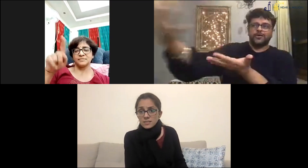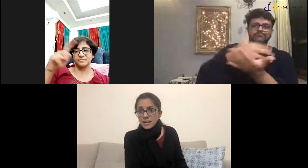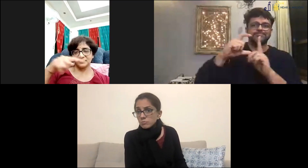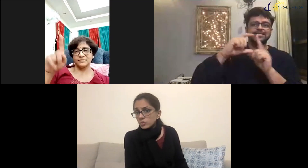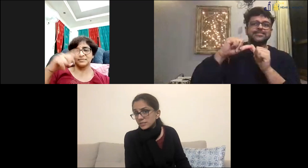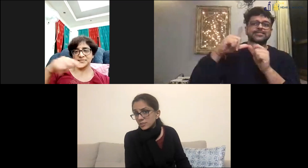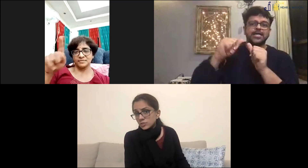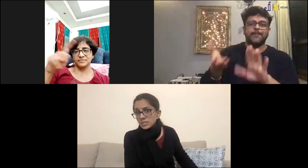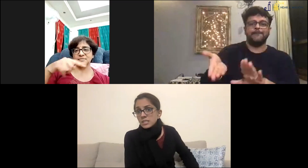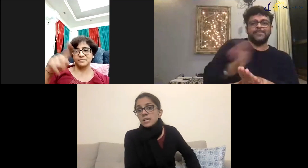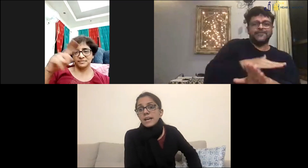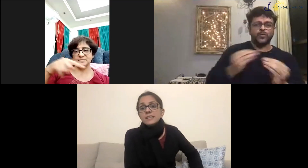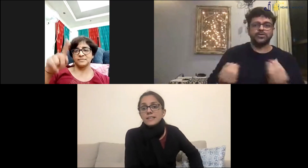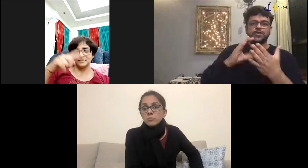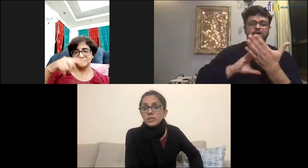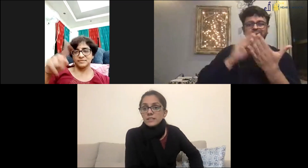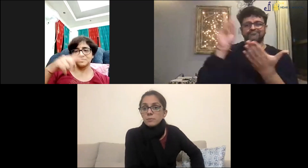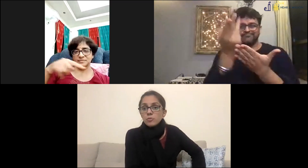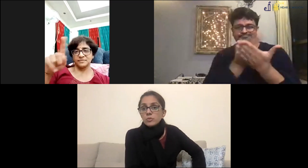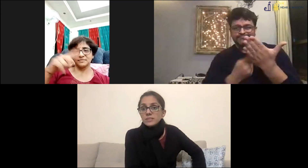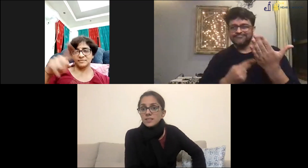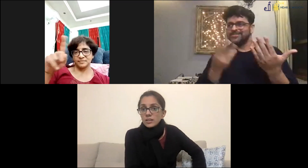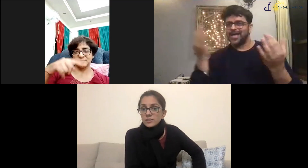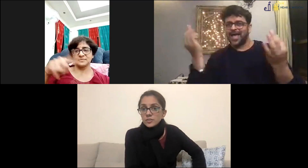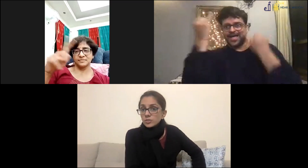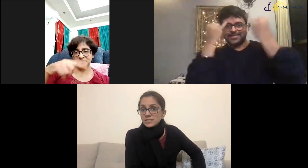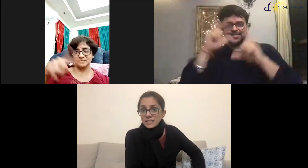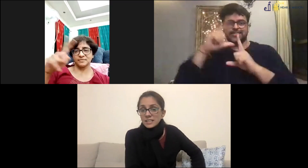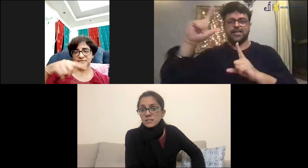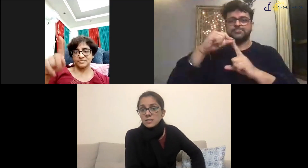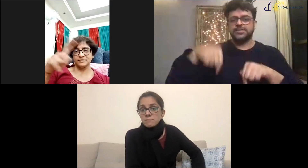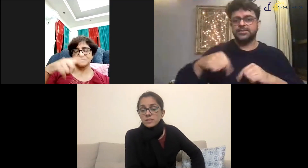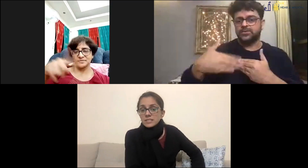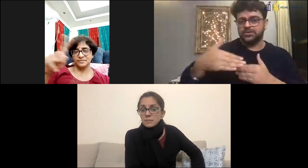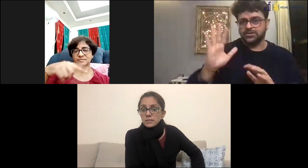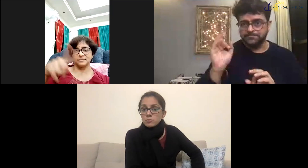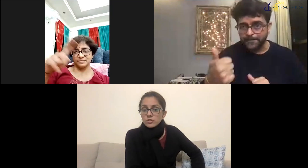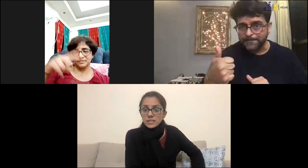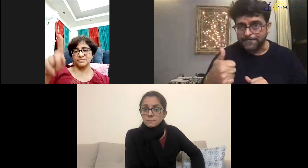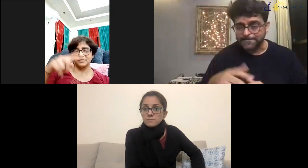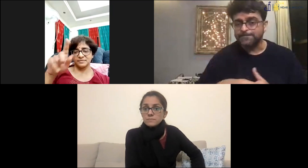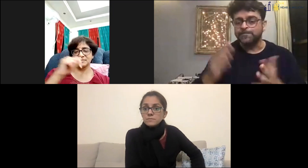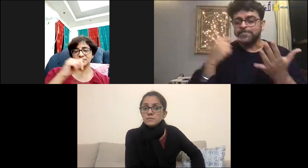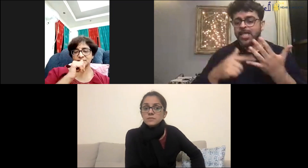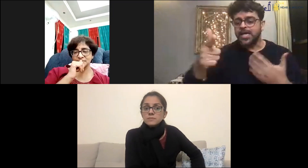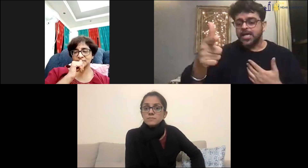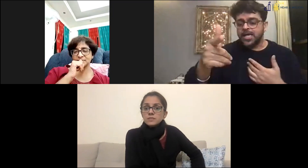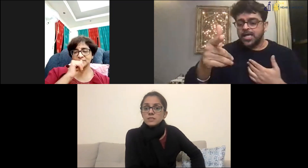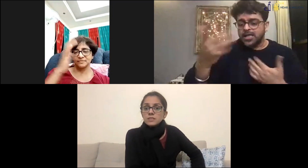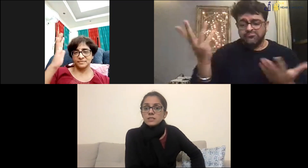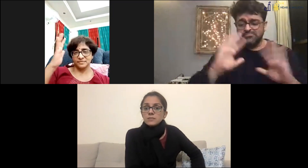ideas and have more discussions and collect more data before we start, designing the DLP project.